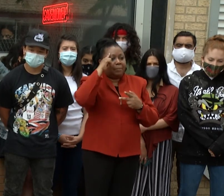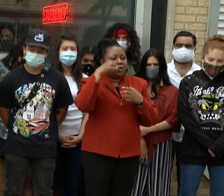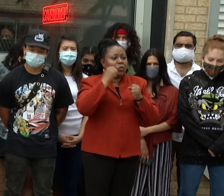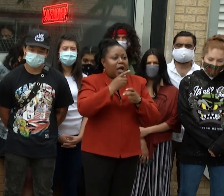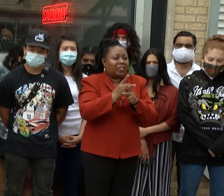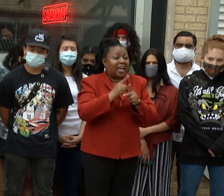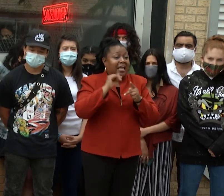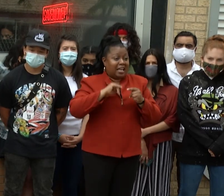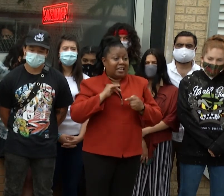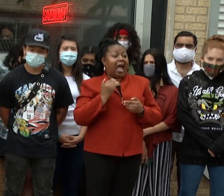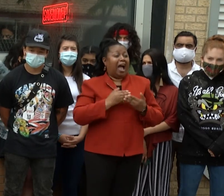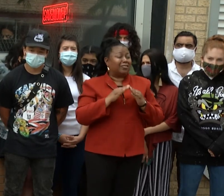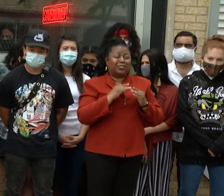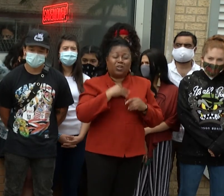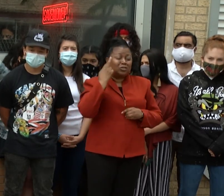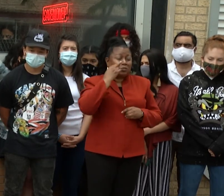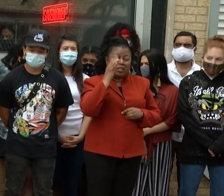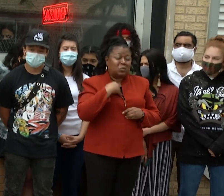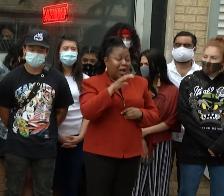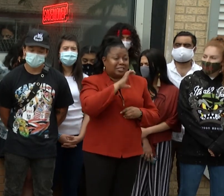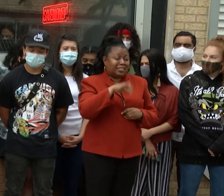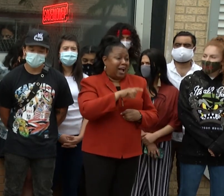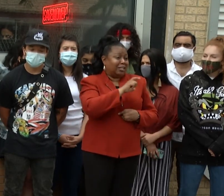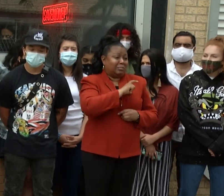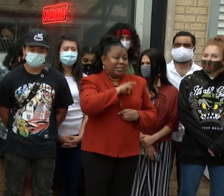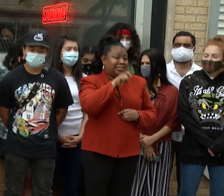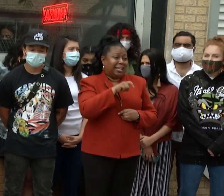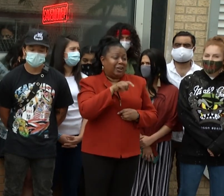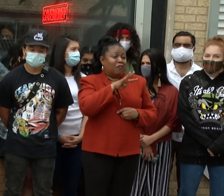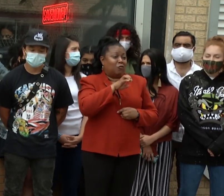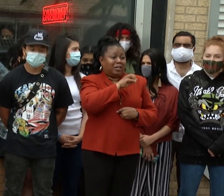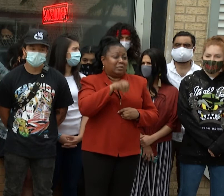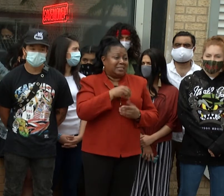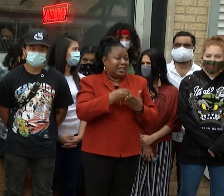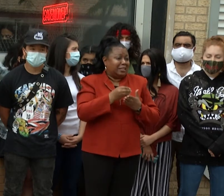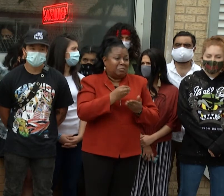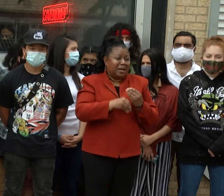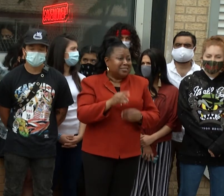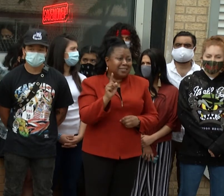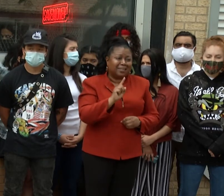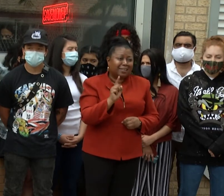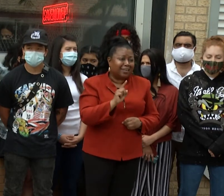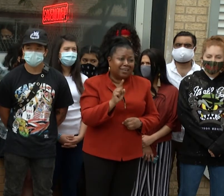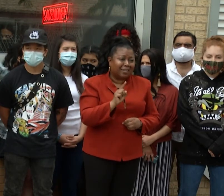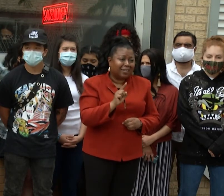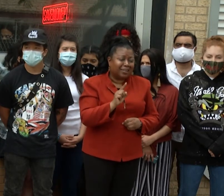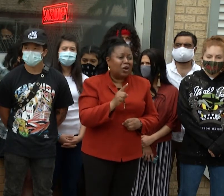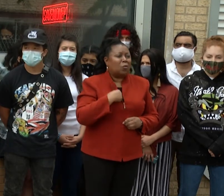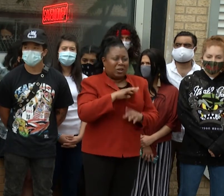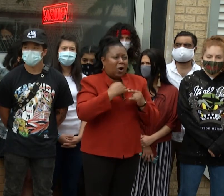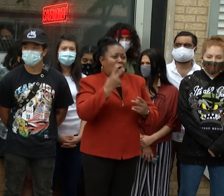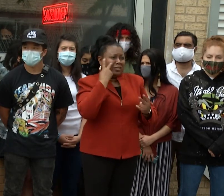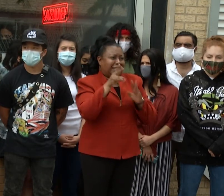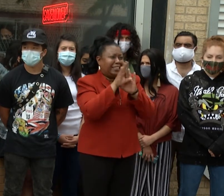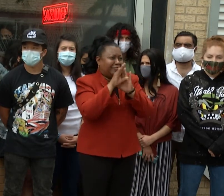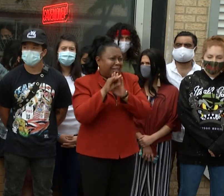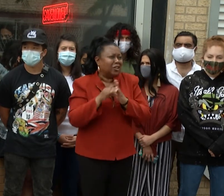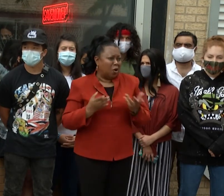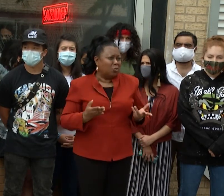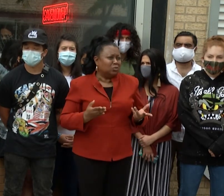health care in our communities. There's no reason why the Chicago police need to be 40% of the budget. We all see the